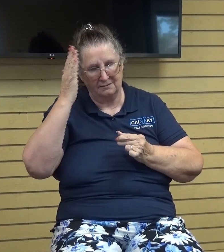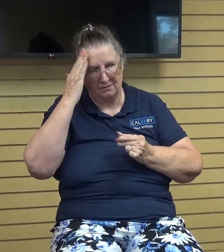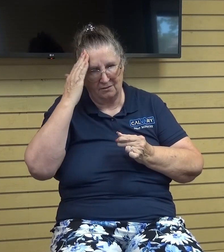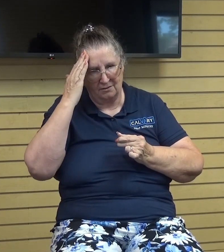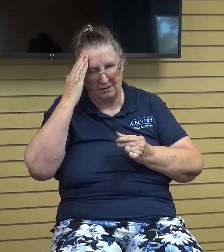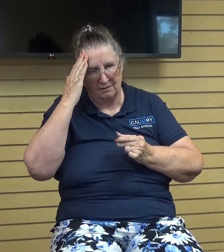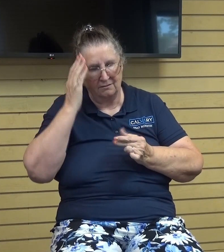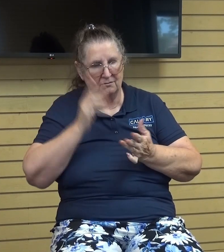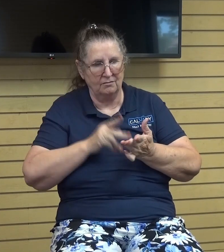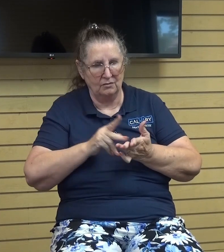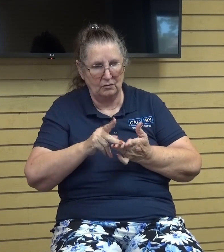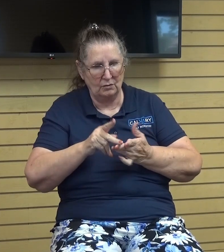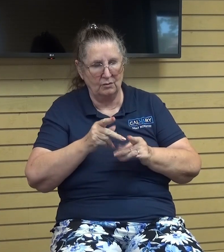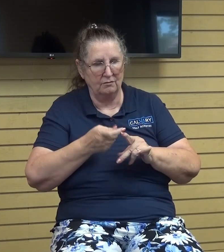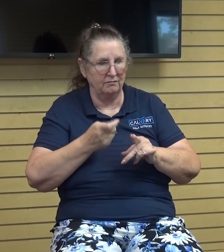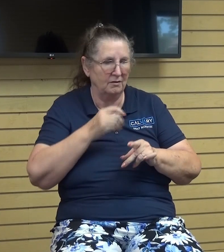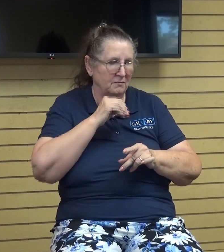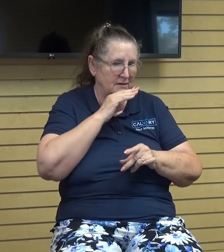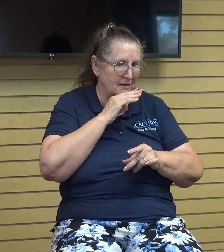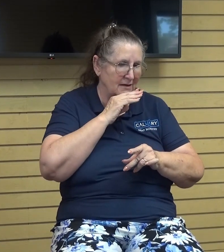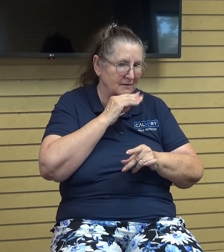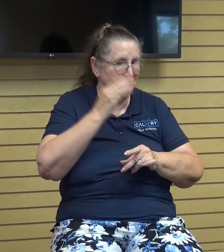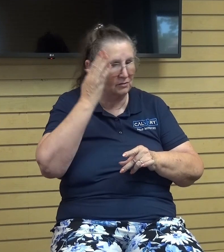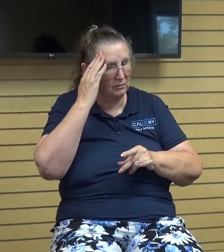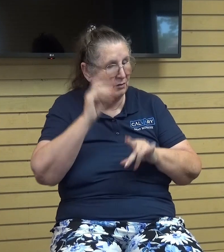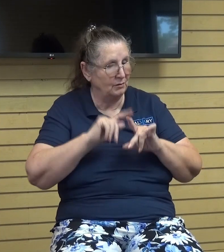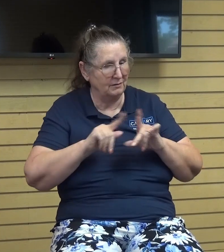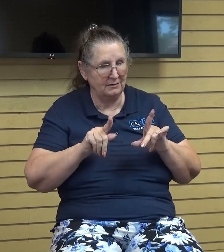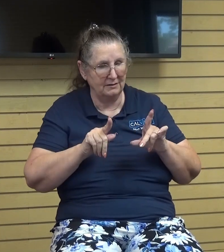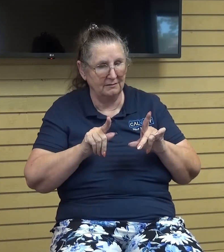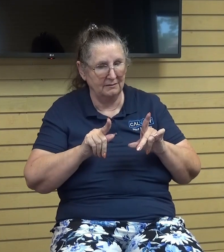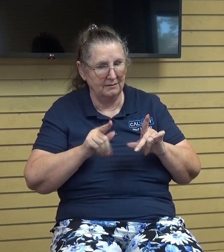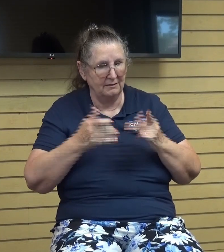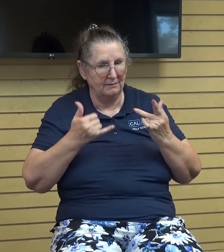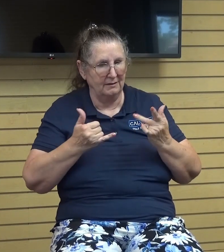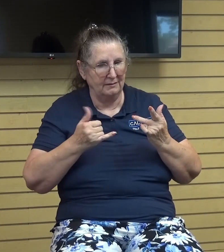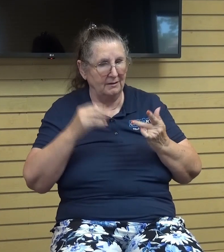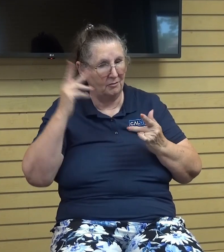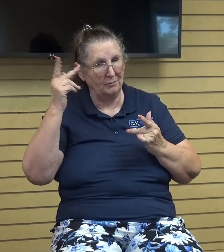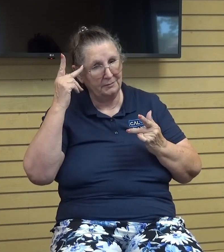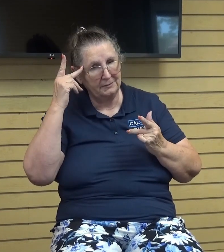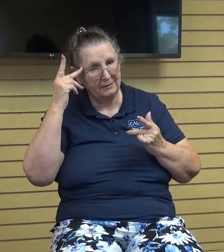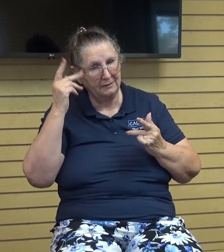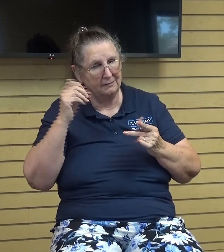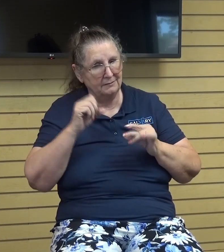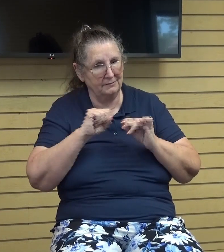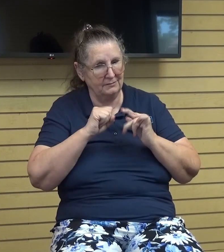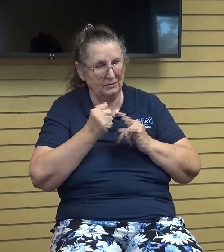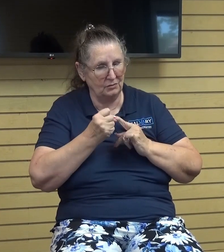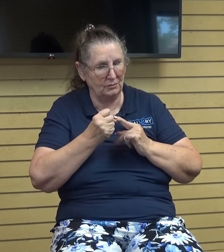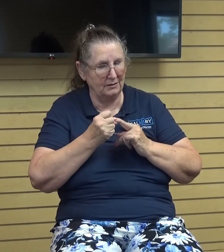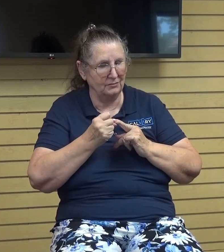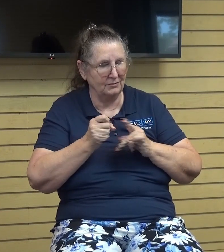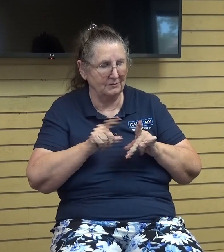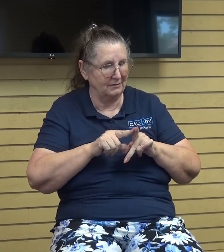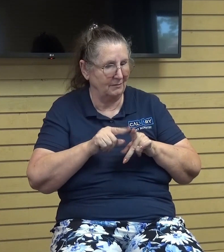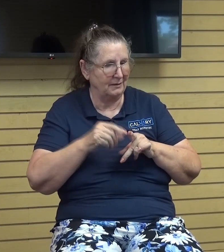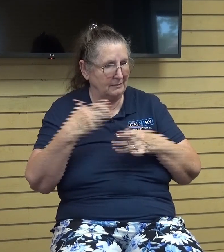truth from the lies. Look at our current political situation we're in this country. It's scary.